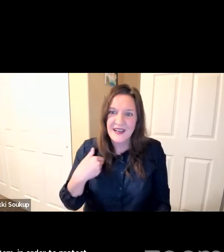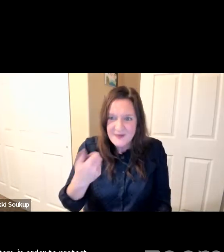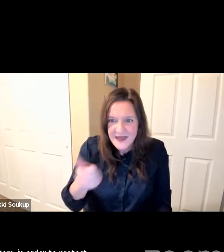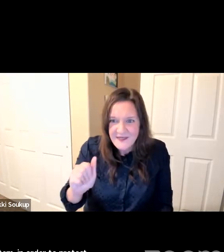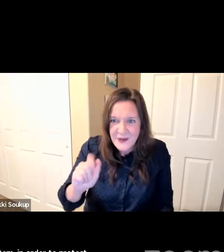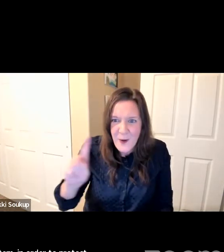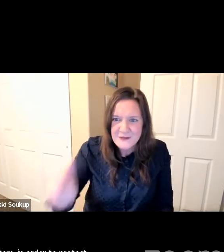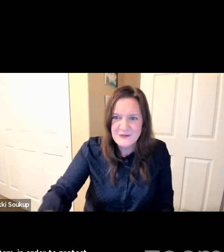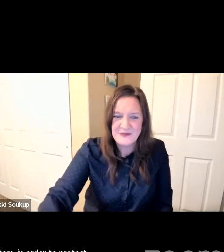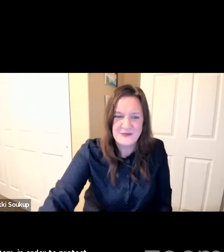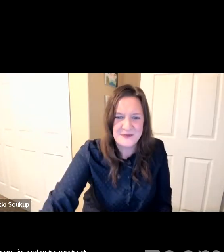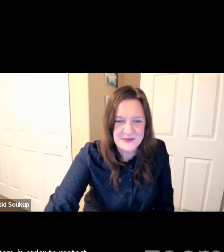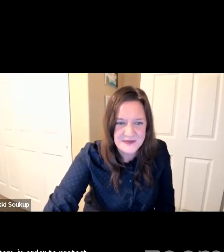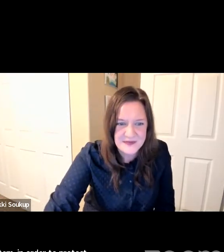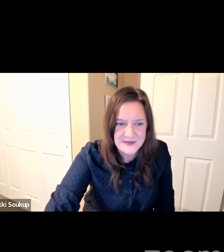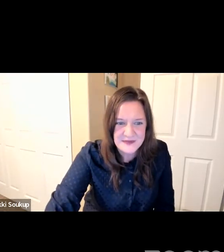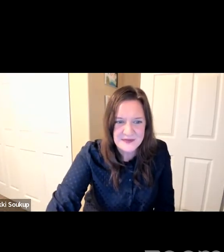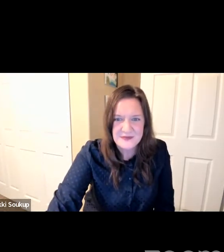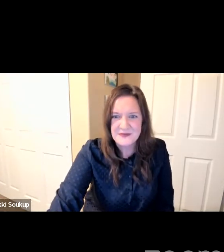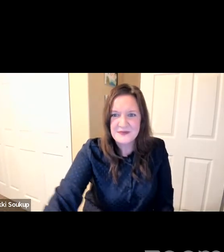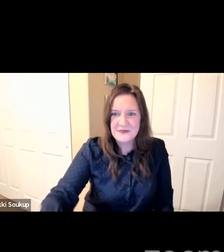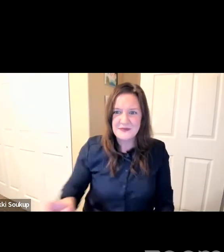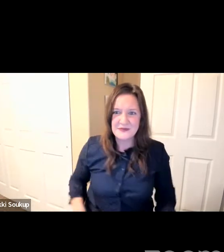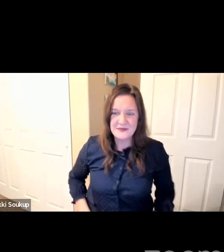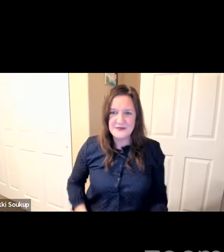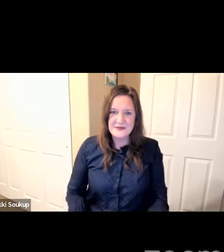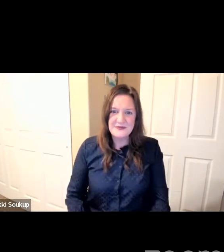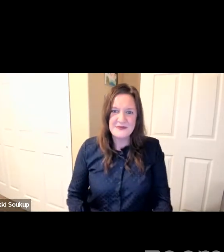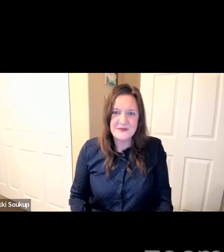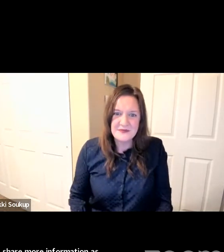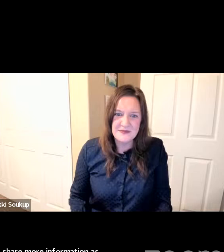Thank you. Any questions?